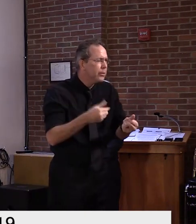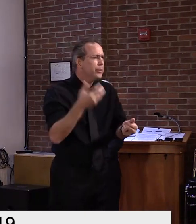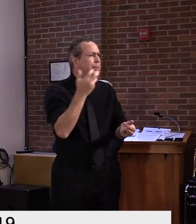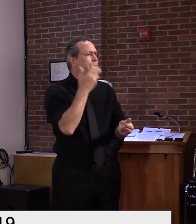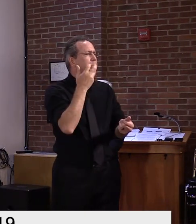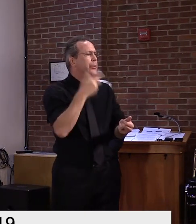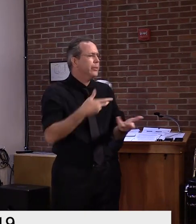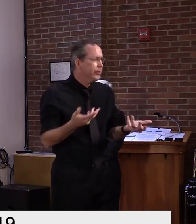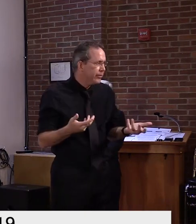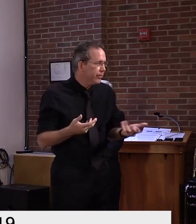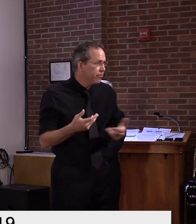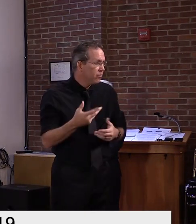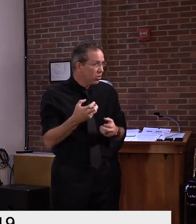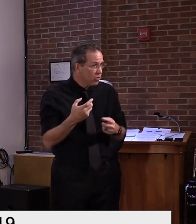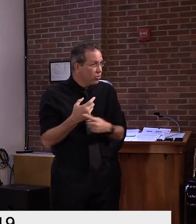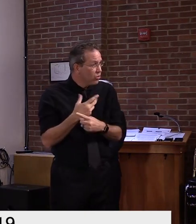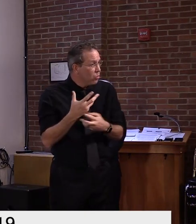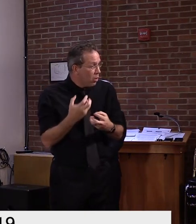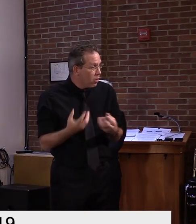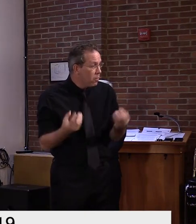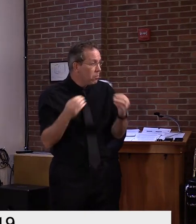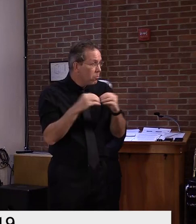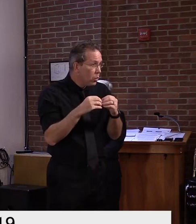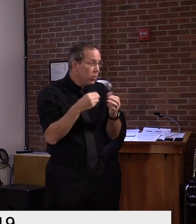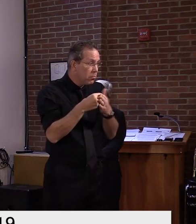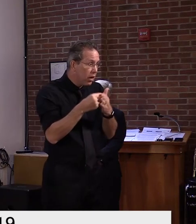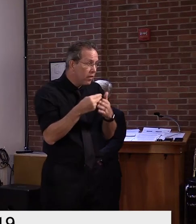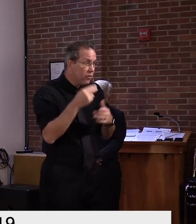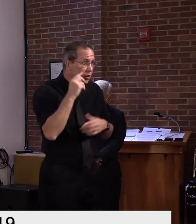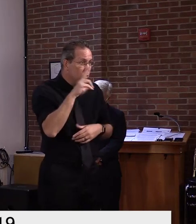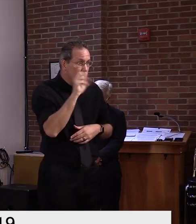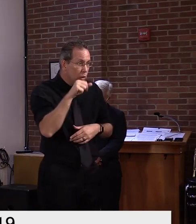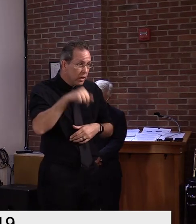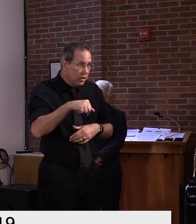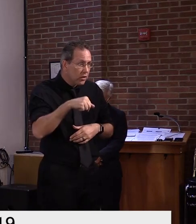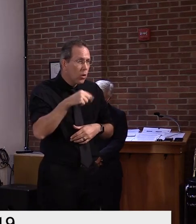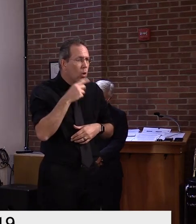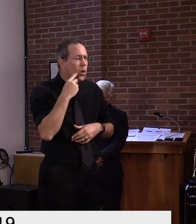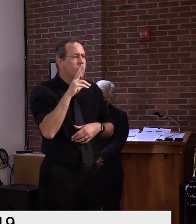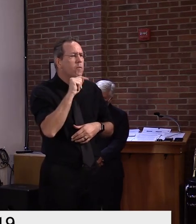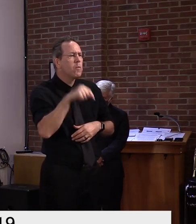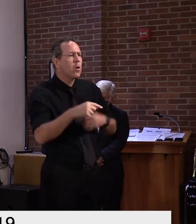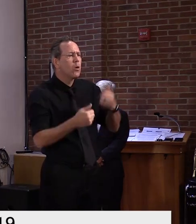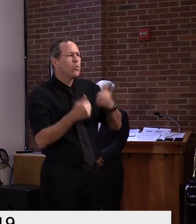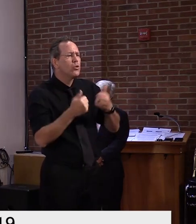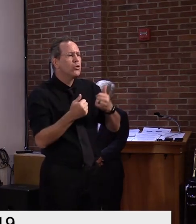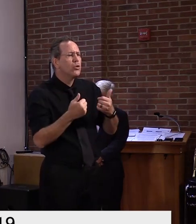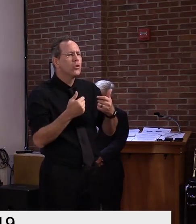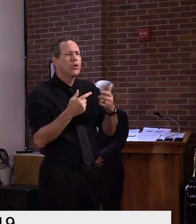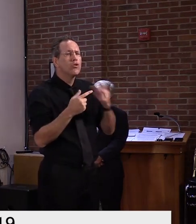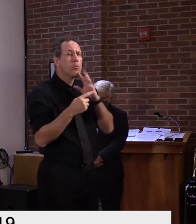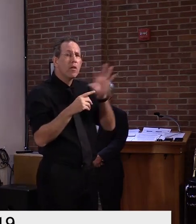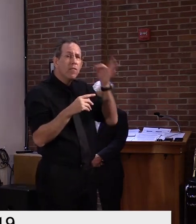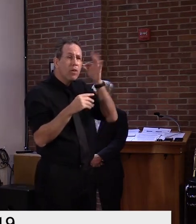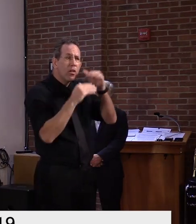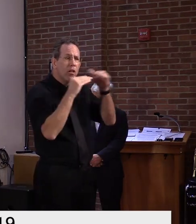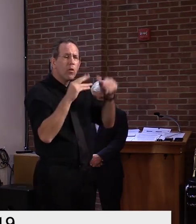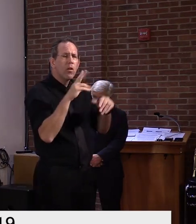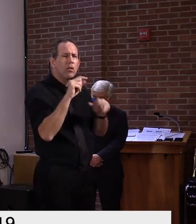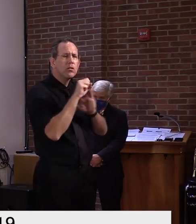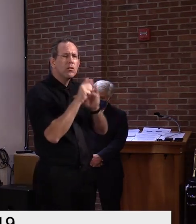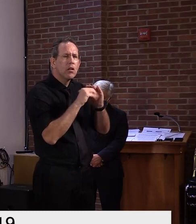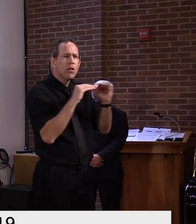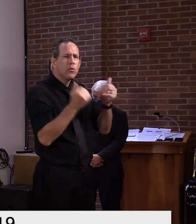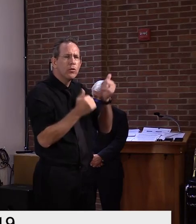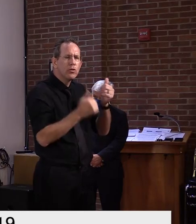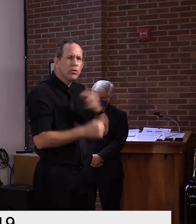or resources at the state level, or are you talking federally? So it's